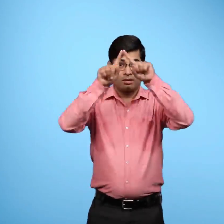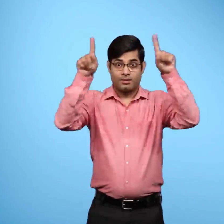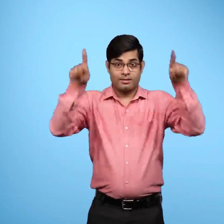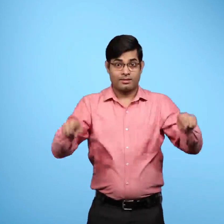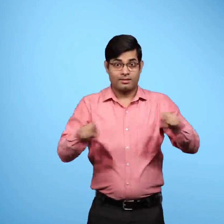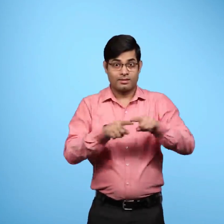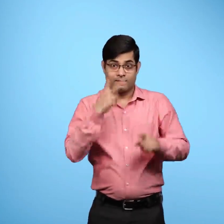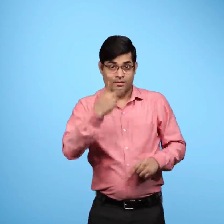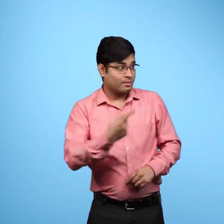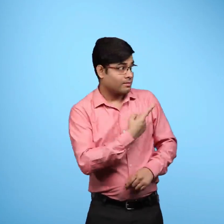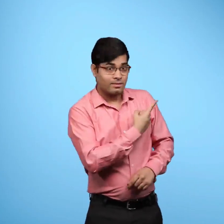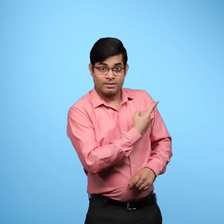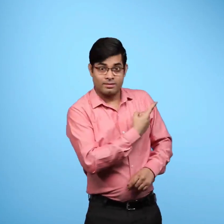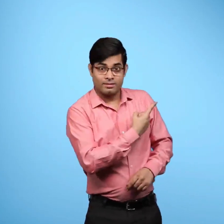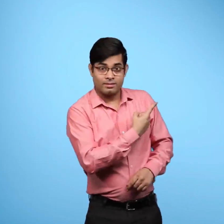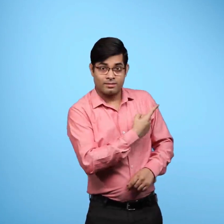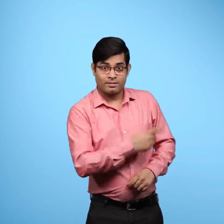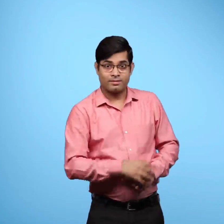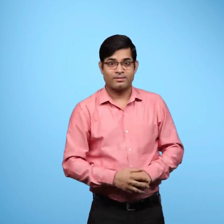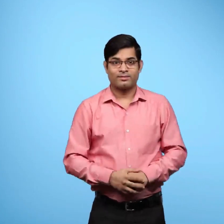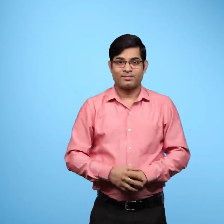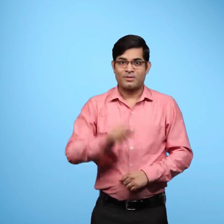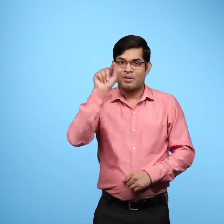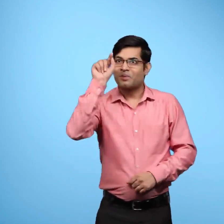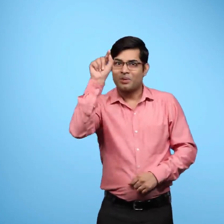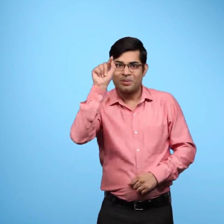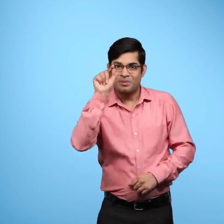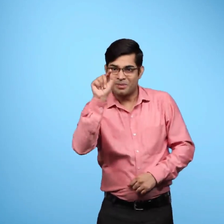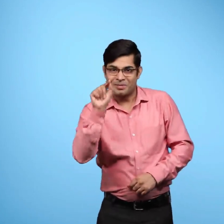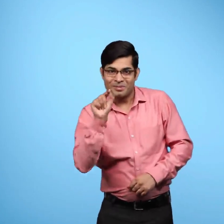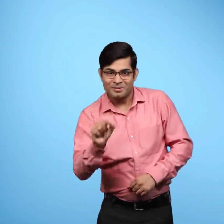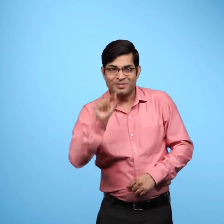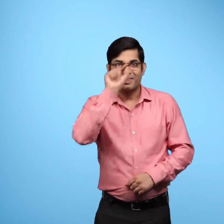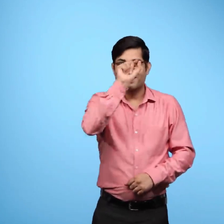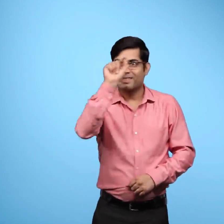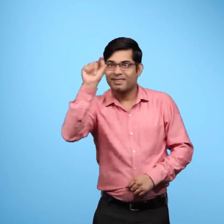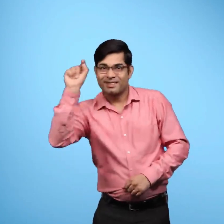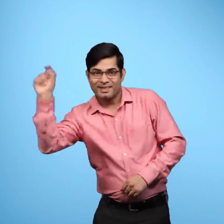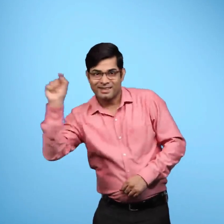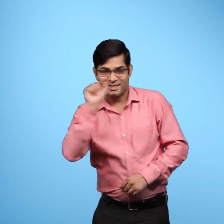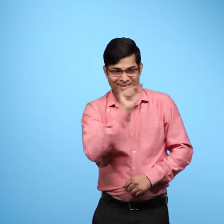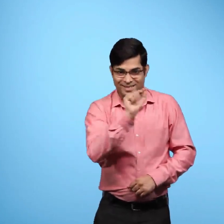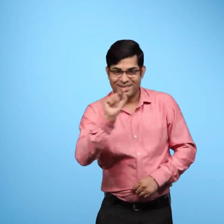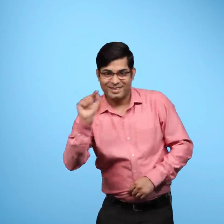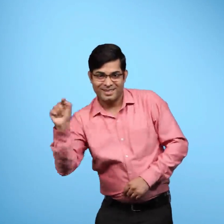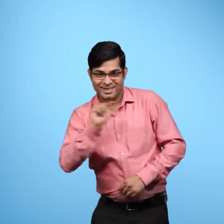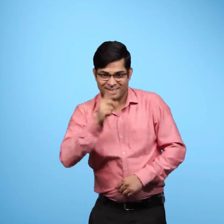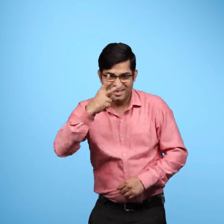Picture 5 shows a board in which some dots are drawn at equal